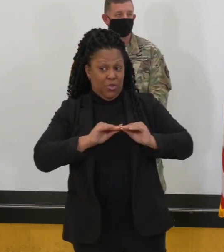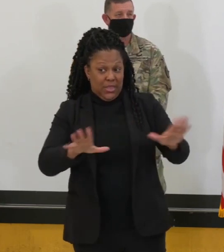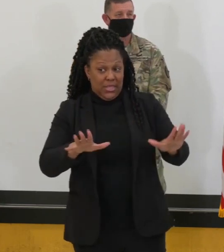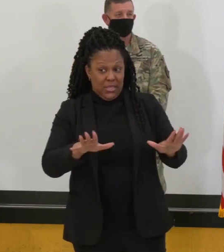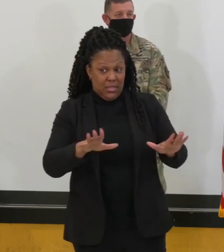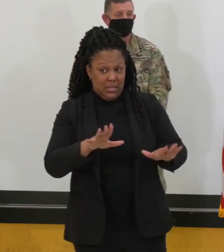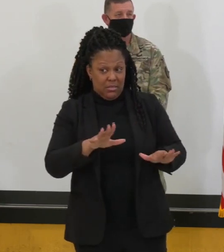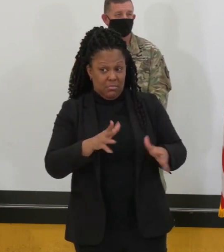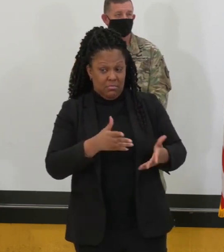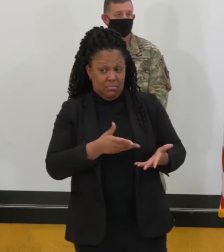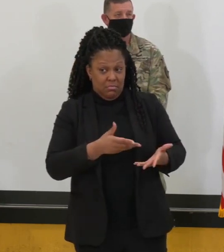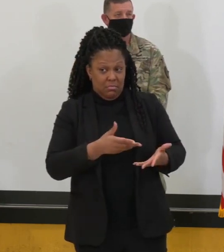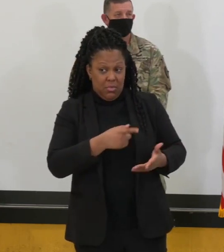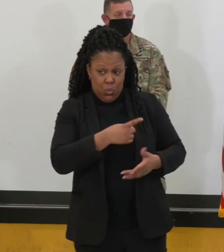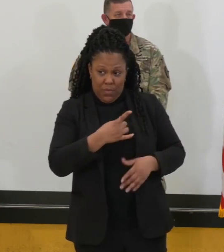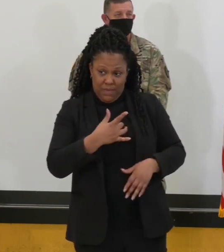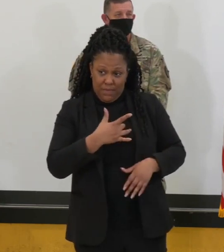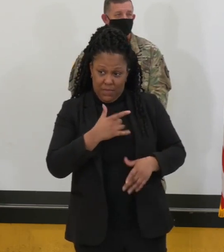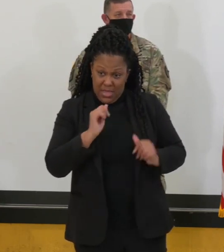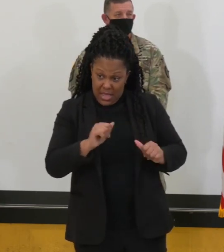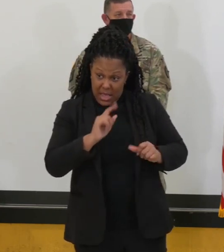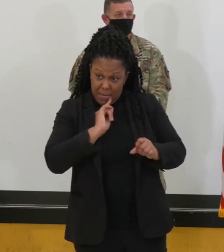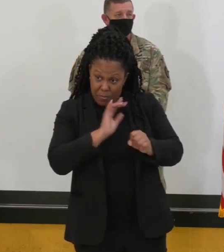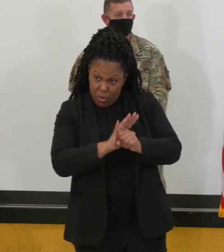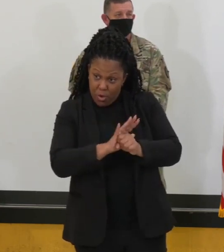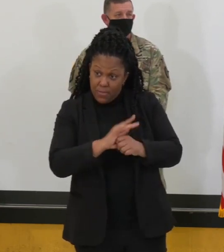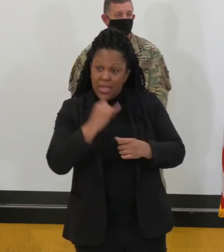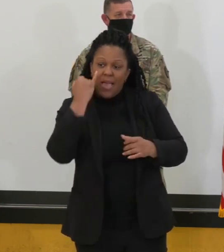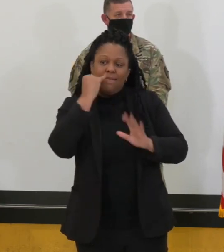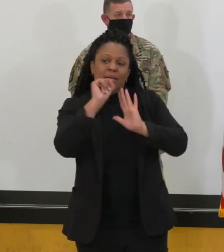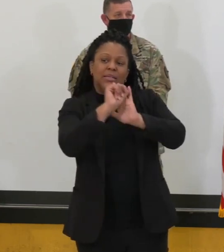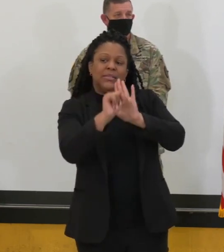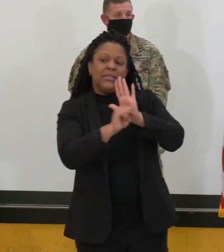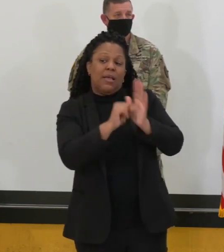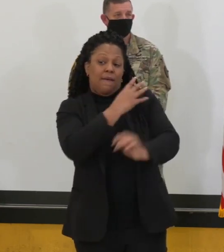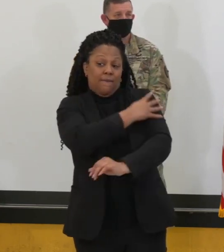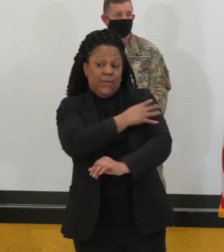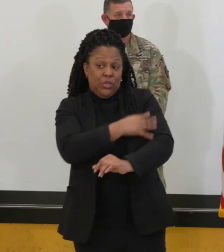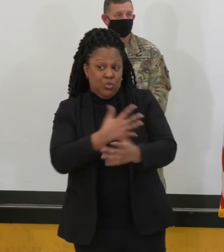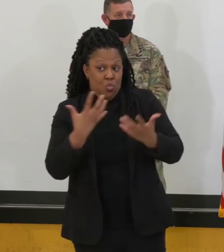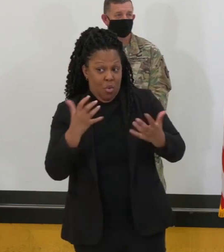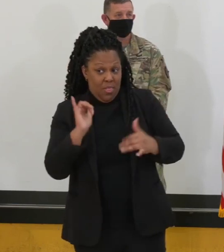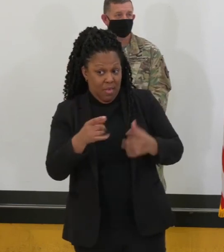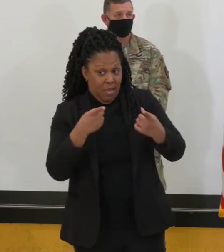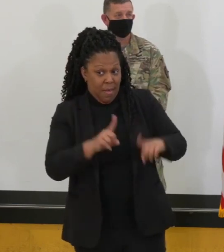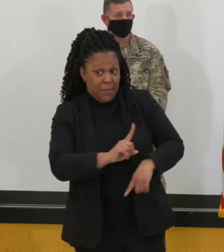about whether state officials had wanted that body cam footage released so early?